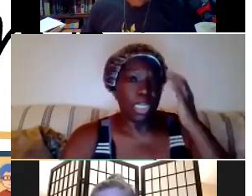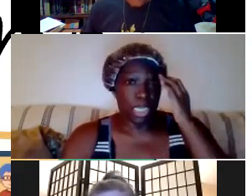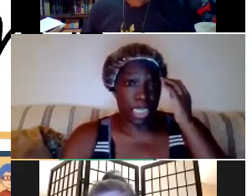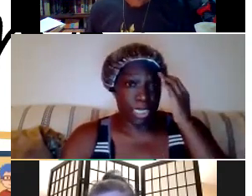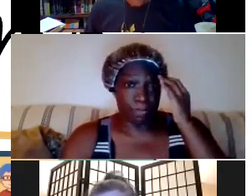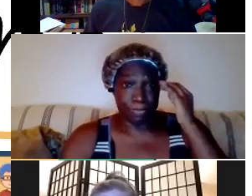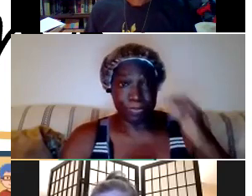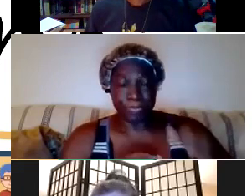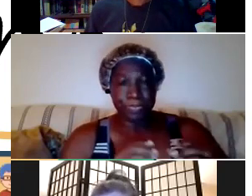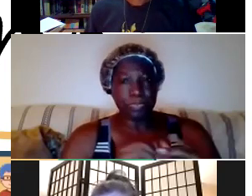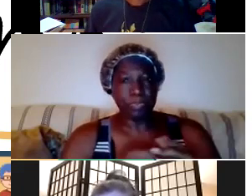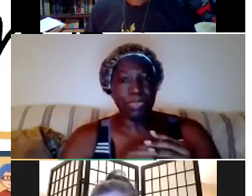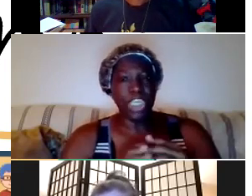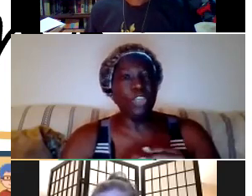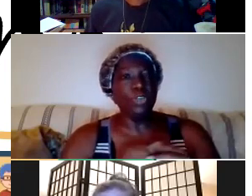or